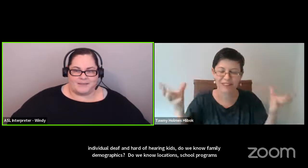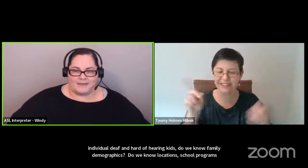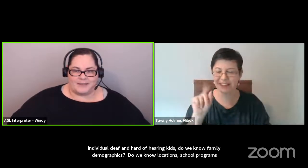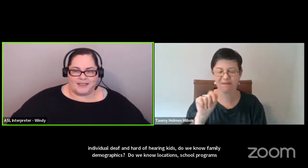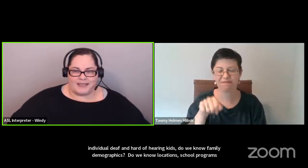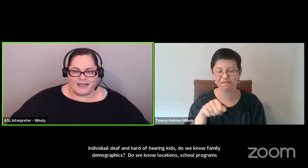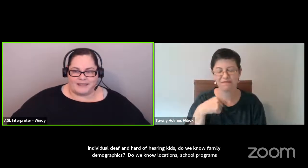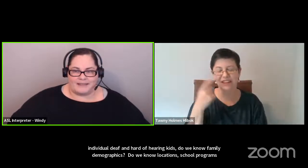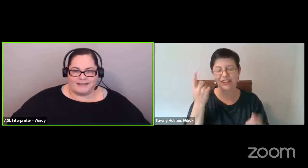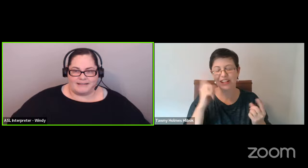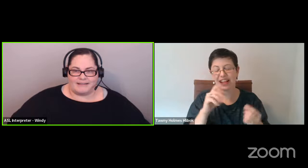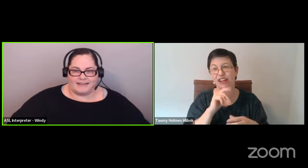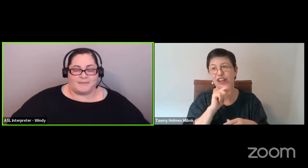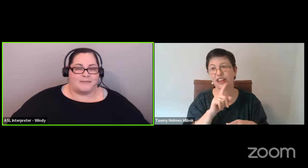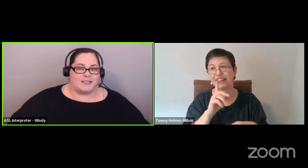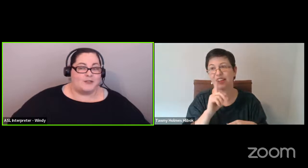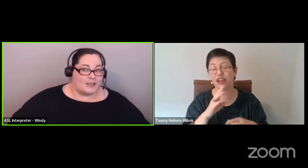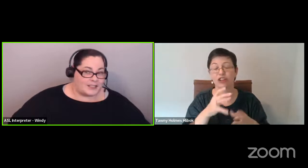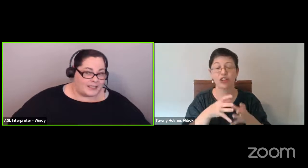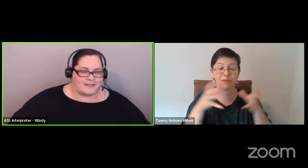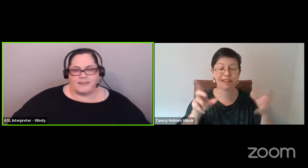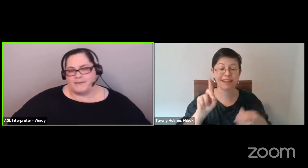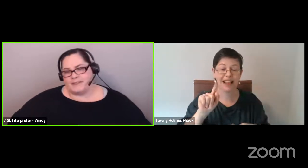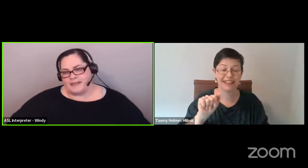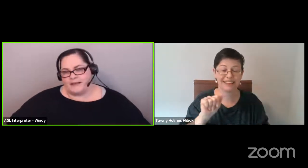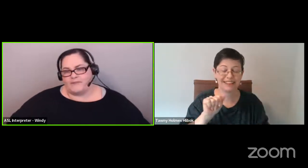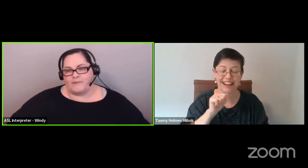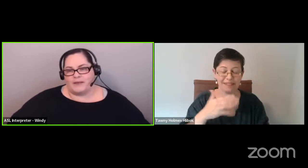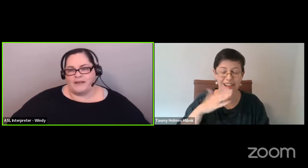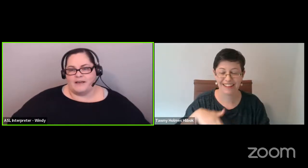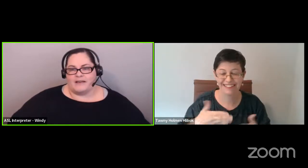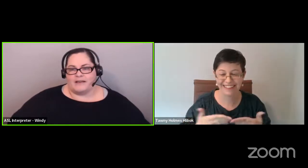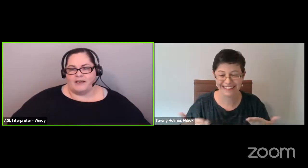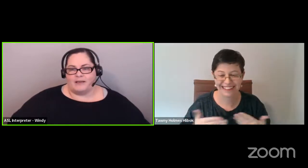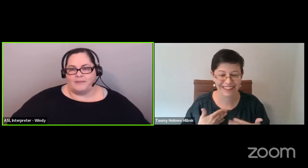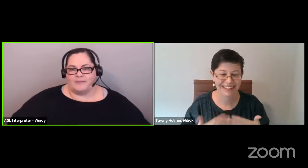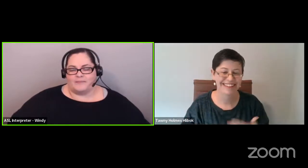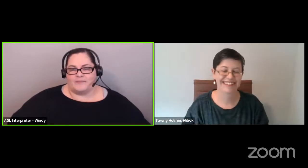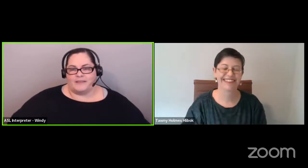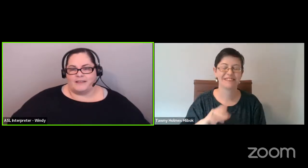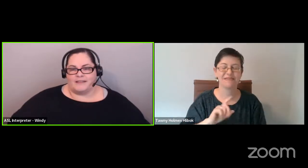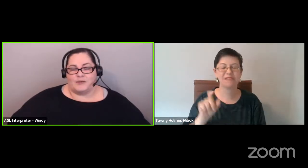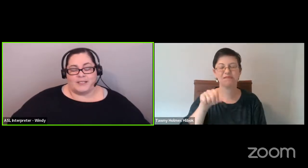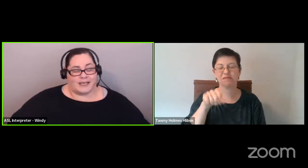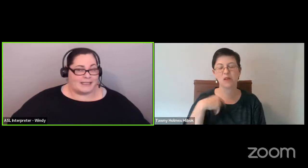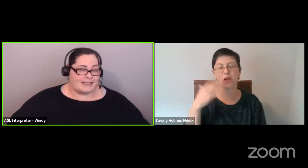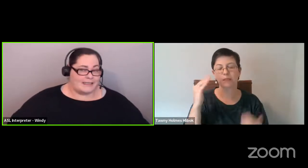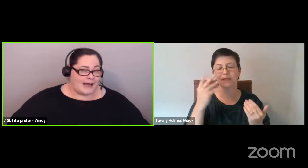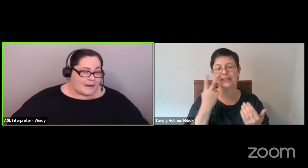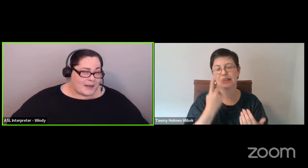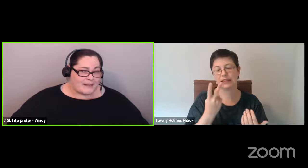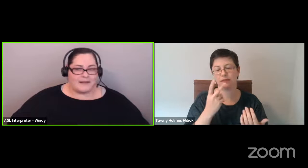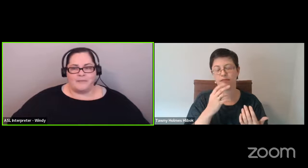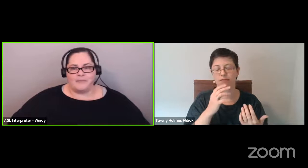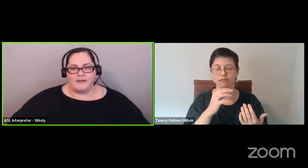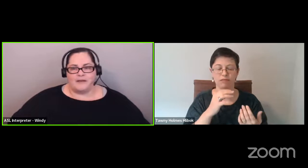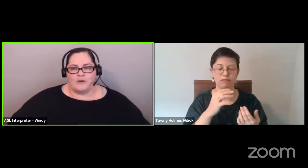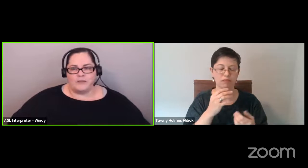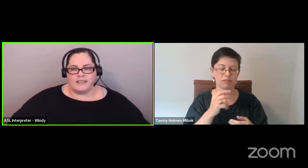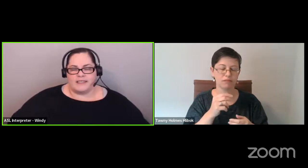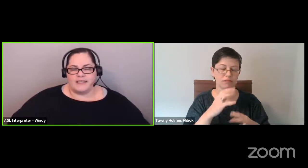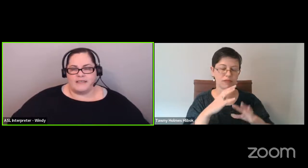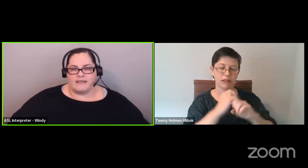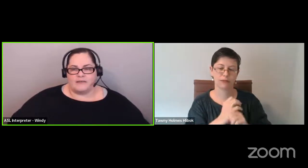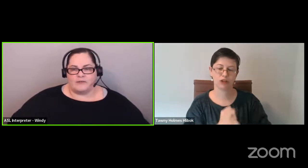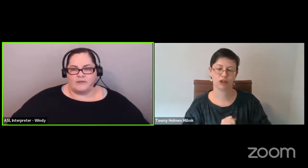And sometimes it's not. Sometimes it's too much data, sometimes it's not enough, but too much data is not a bad thing, but